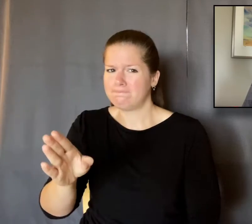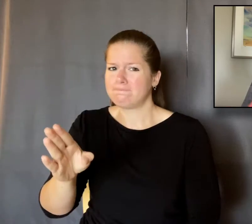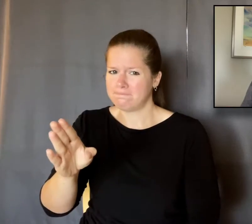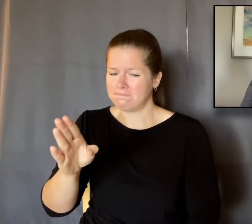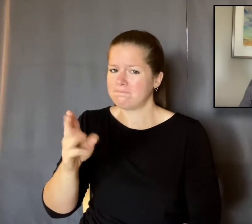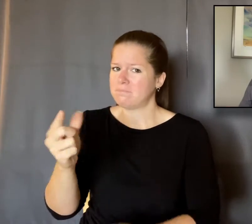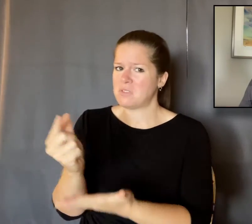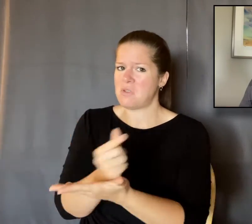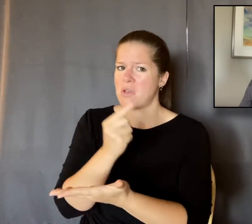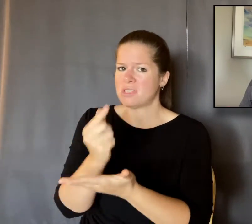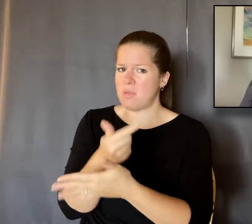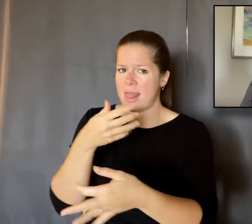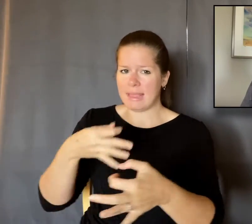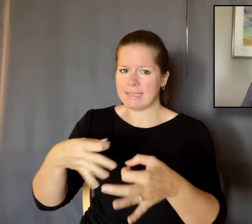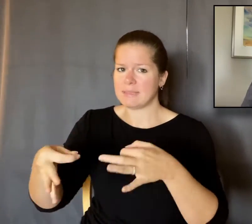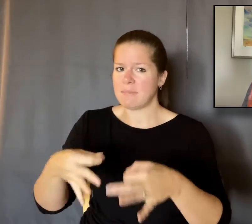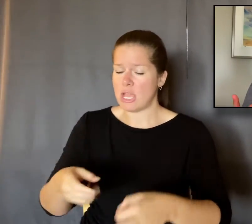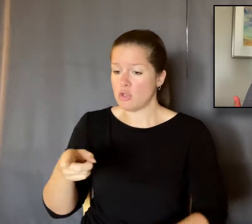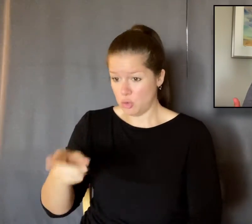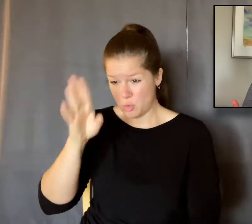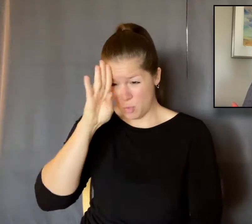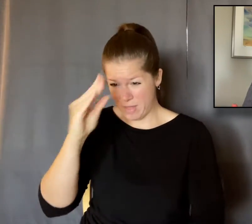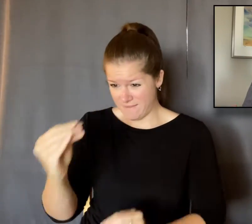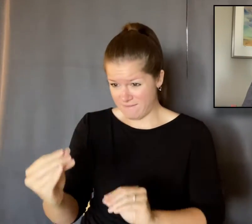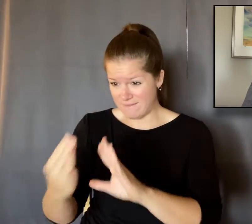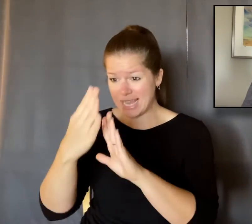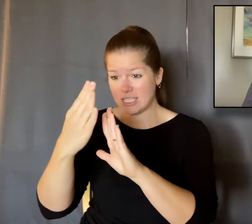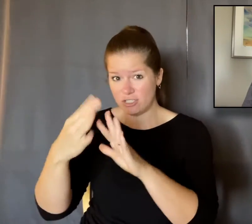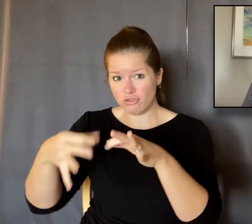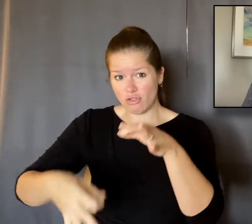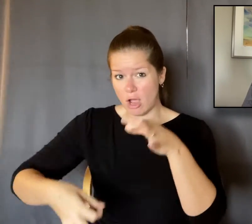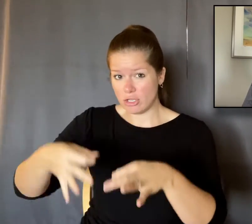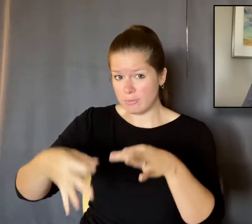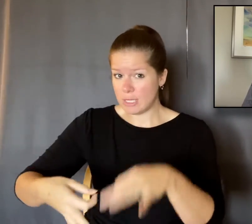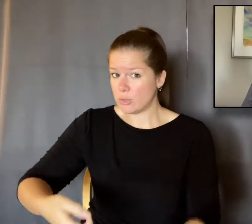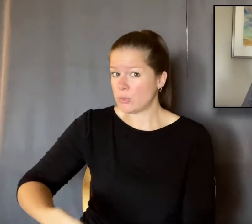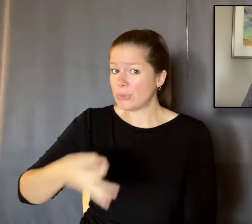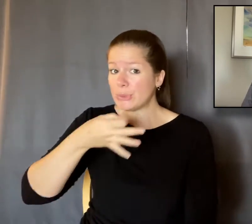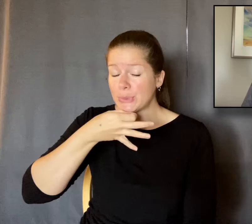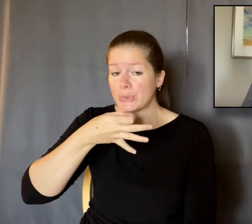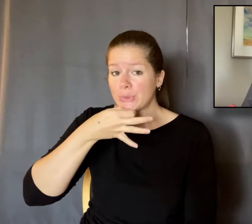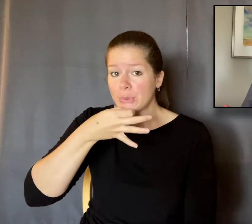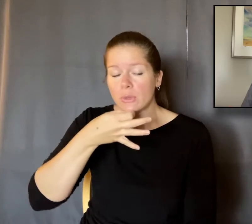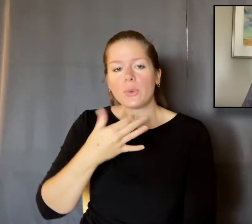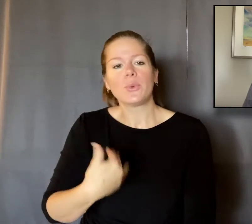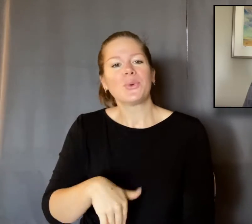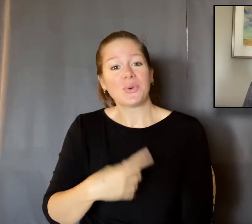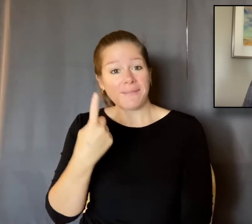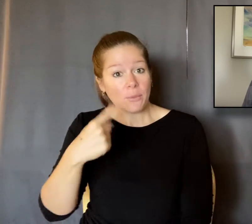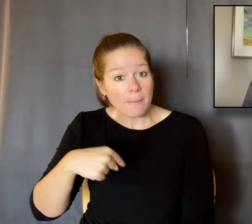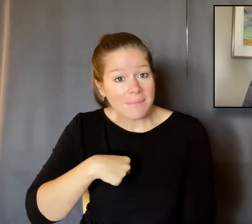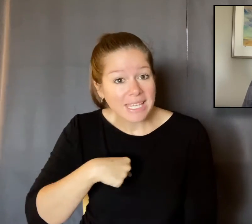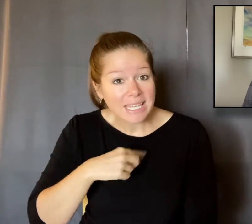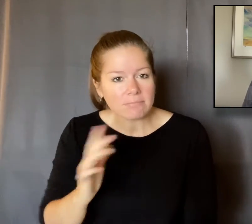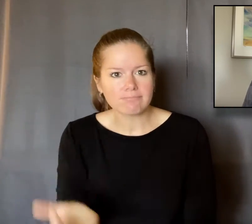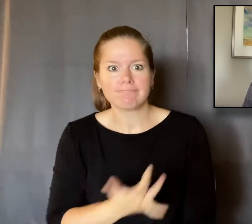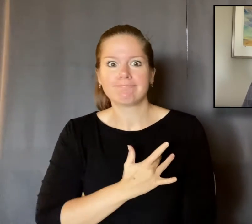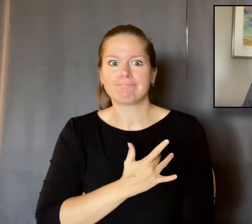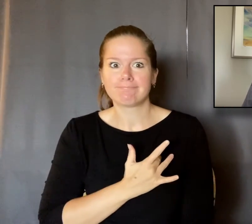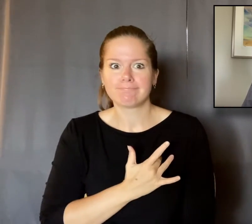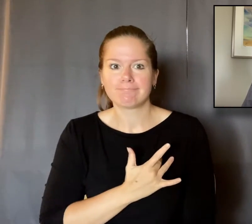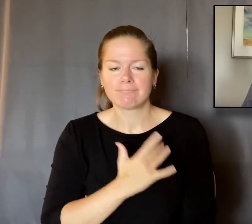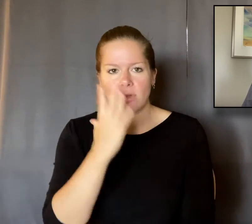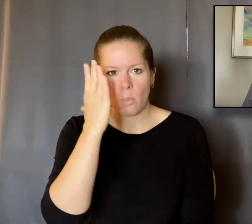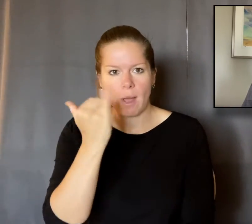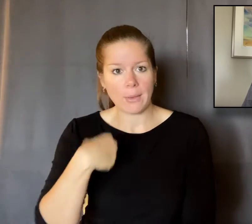reminder, isn't it? Convicting one for me as a pastor, convicting for you as believers together. We're not here to appease the world. We're not